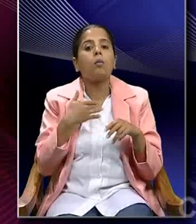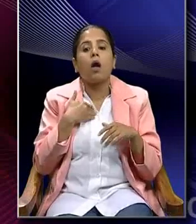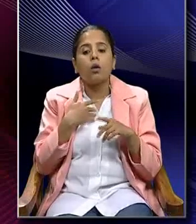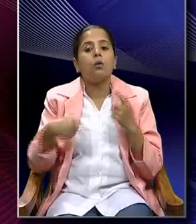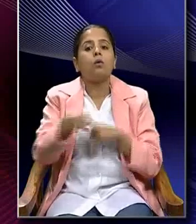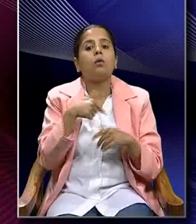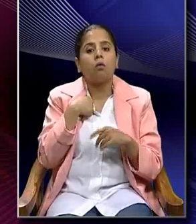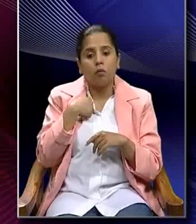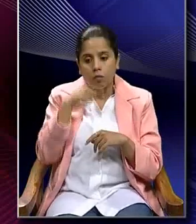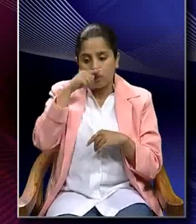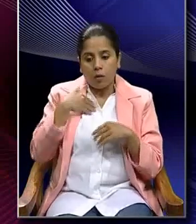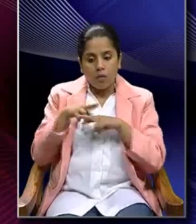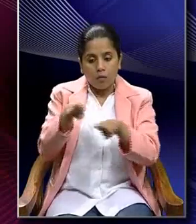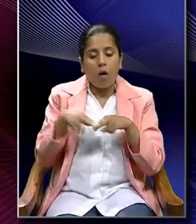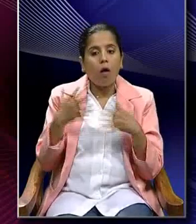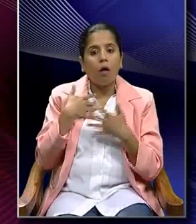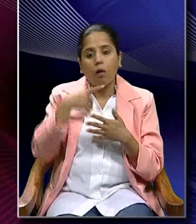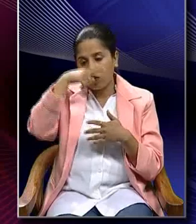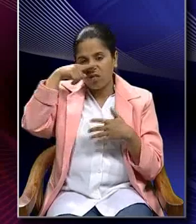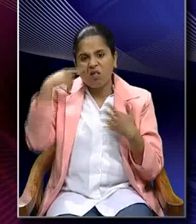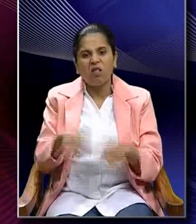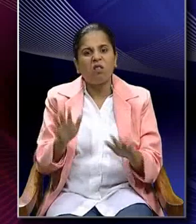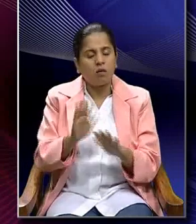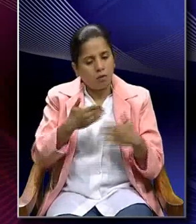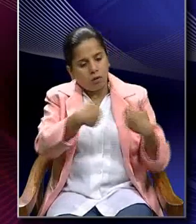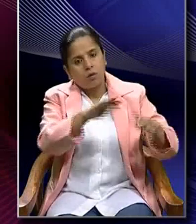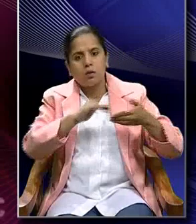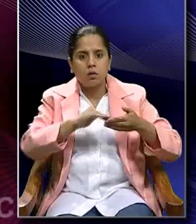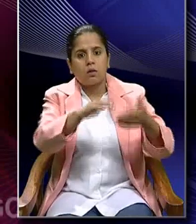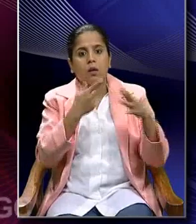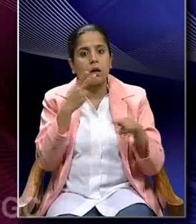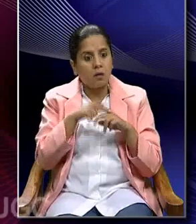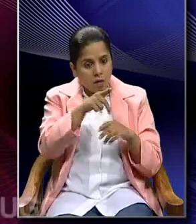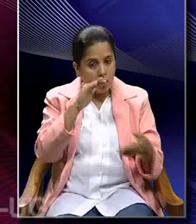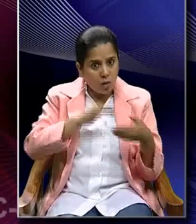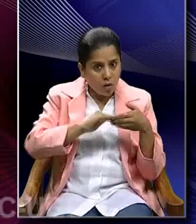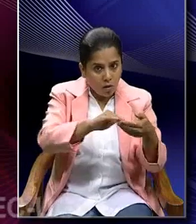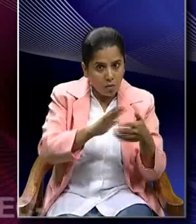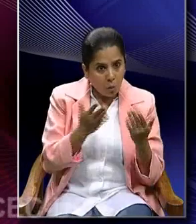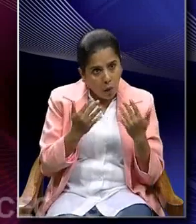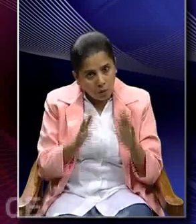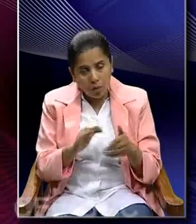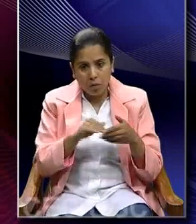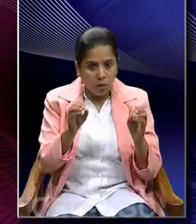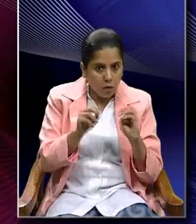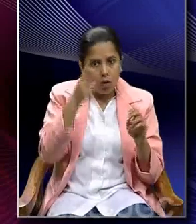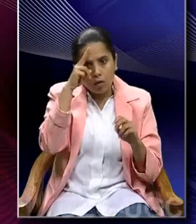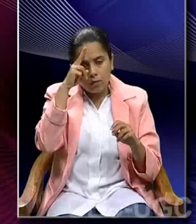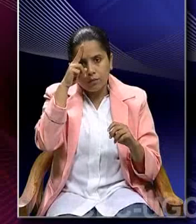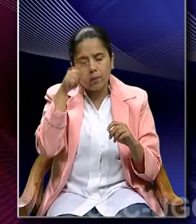happen to the honor of the family, what will happen to the girl, will she marry or will she be married or not. So the